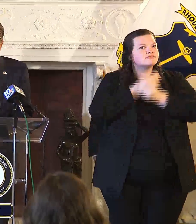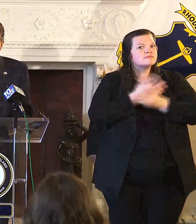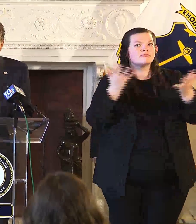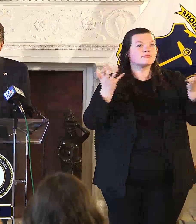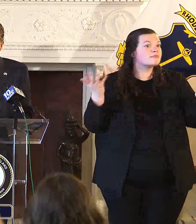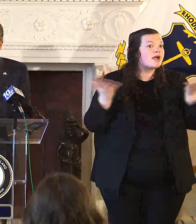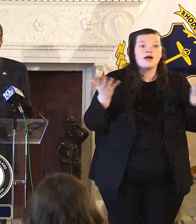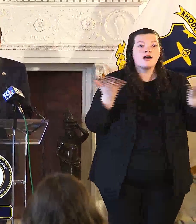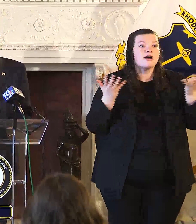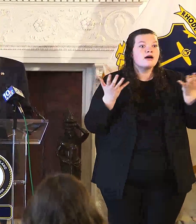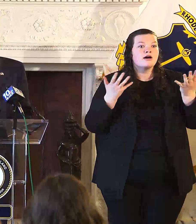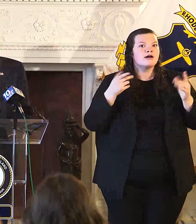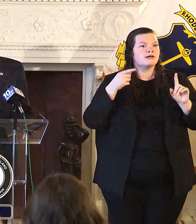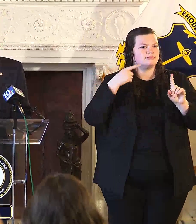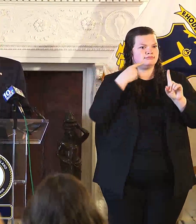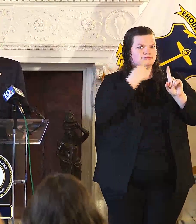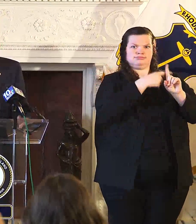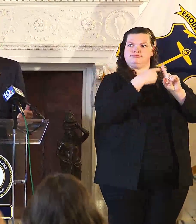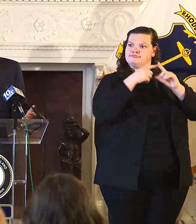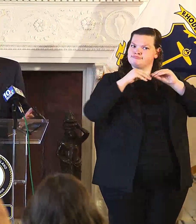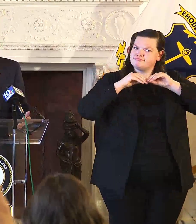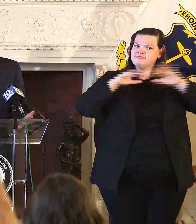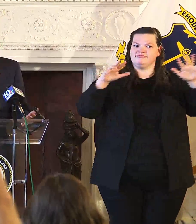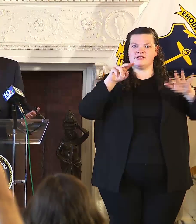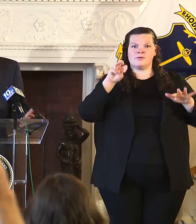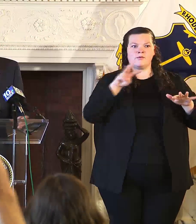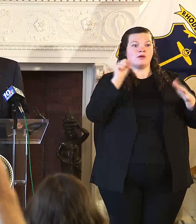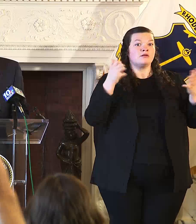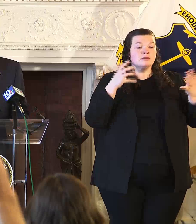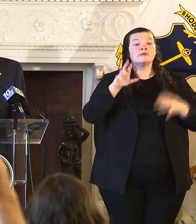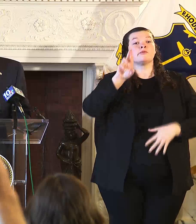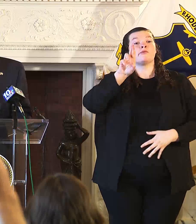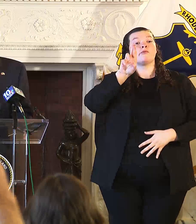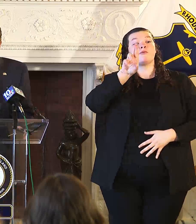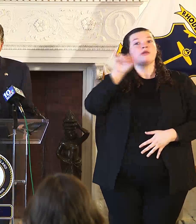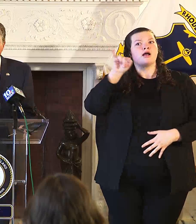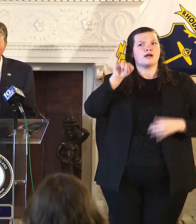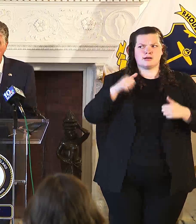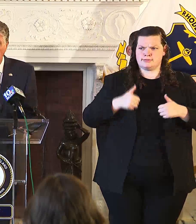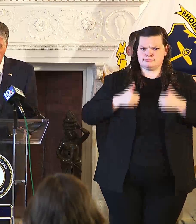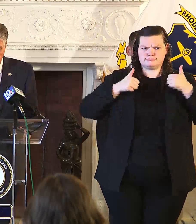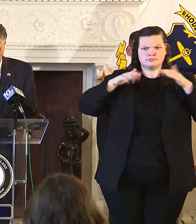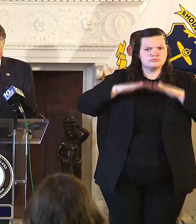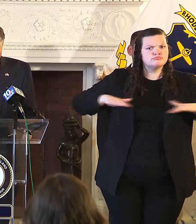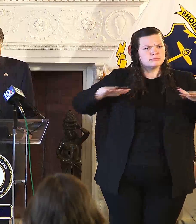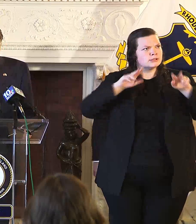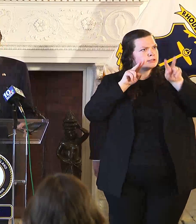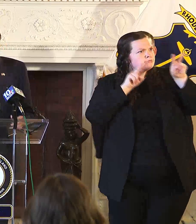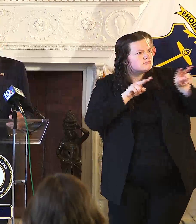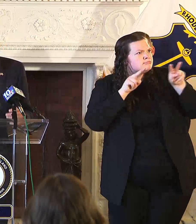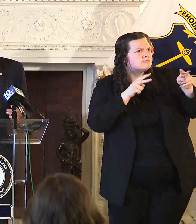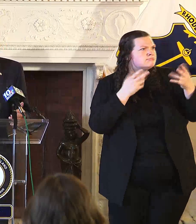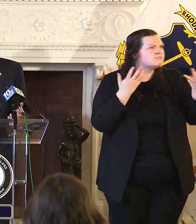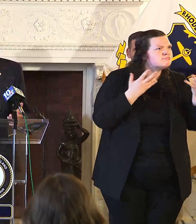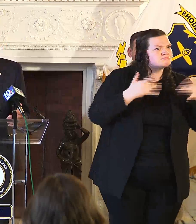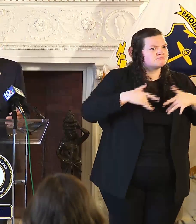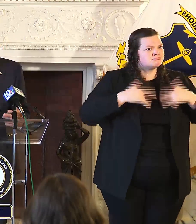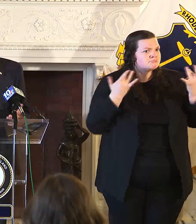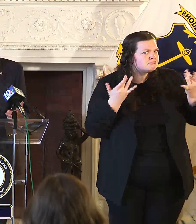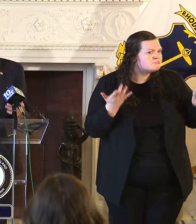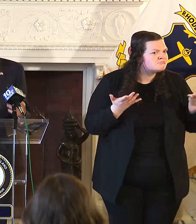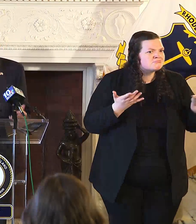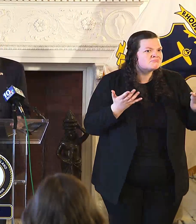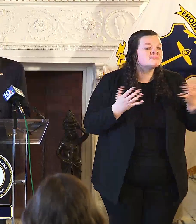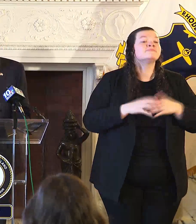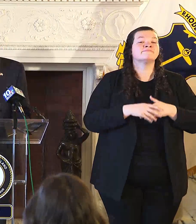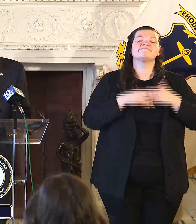people of the state of Rhode Island have been waiting for, and today Rhode Island is moving forward with a plan to